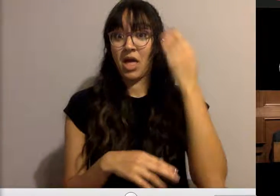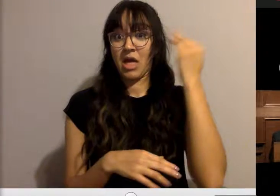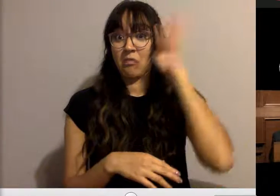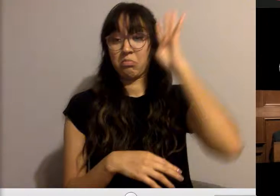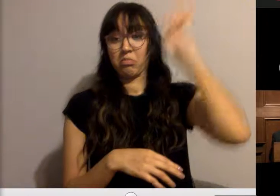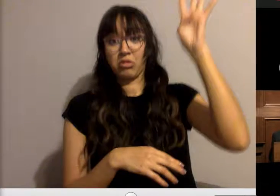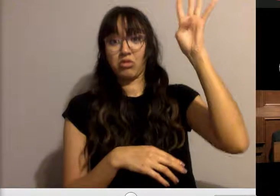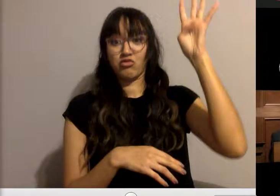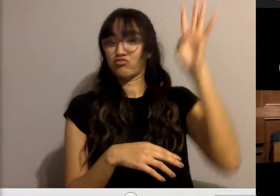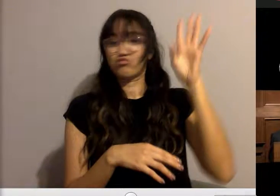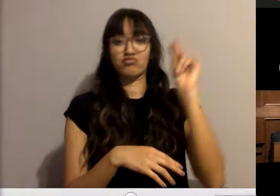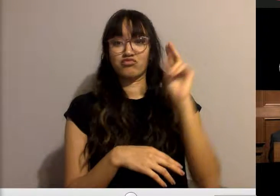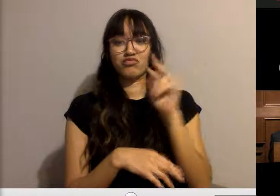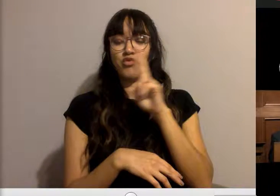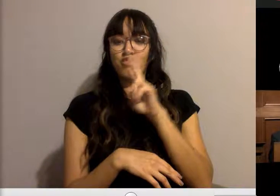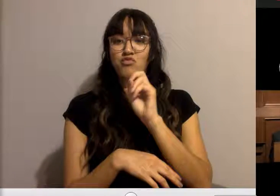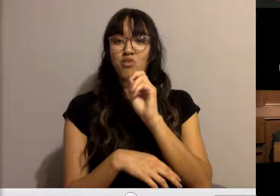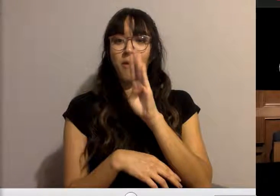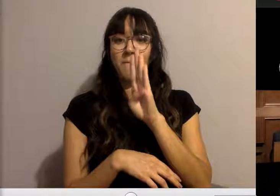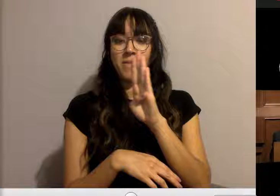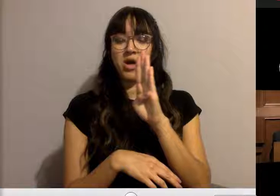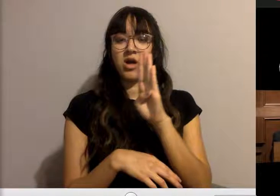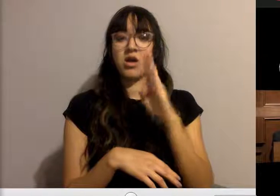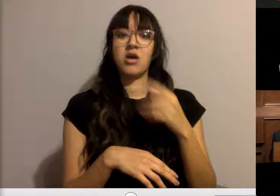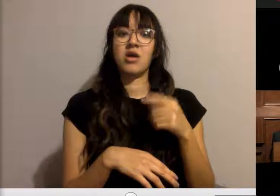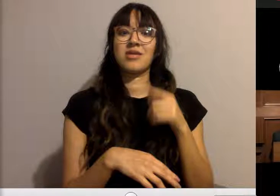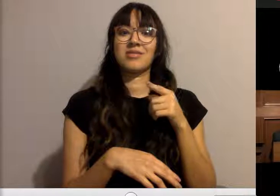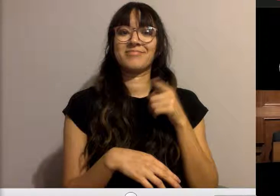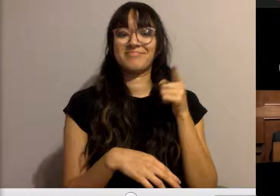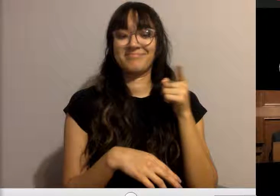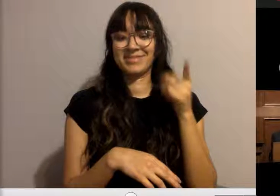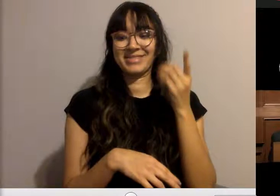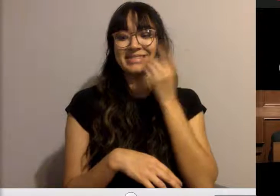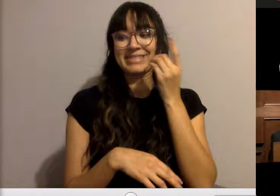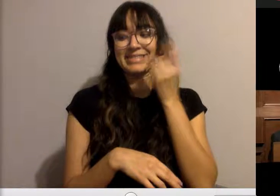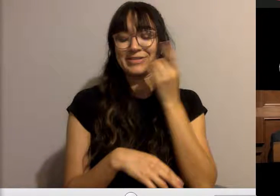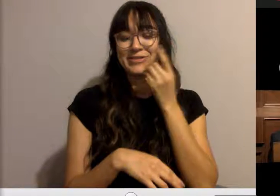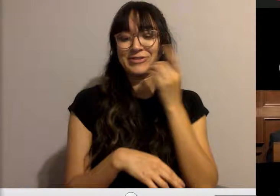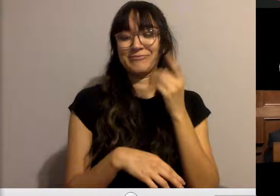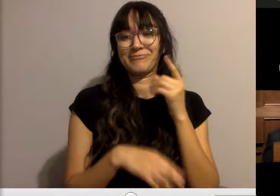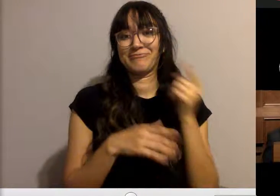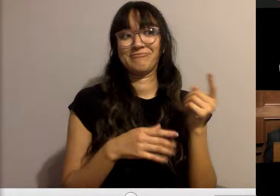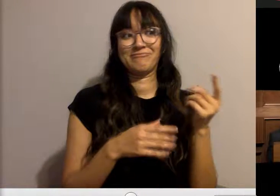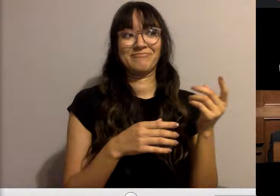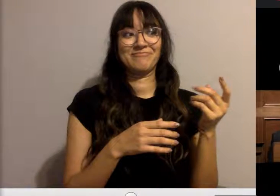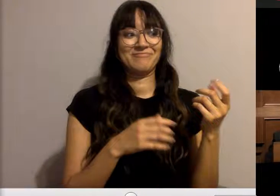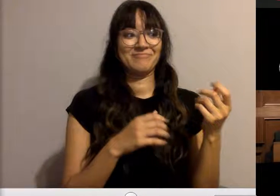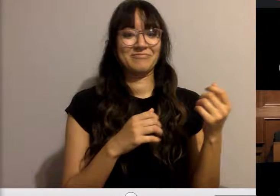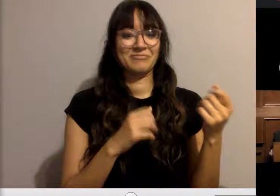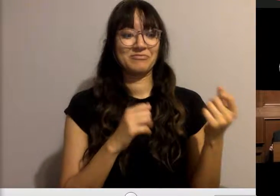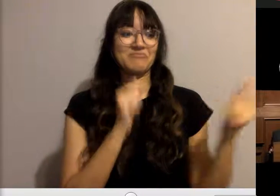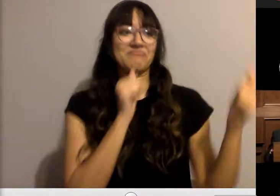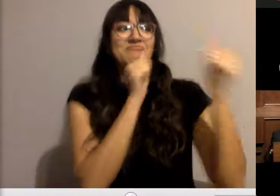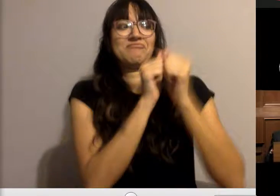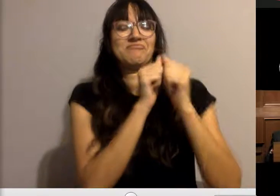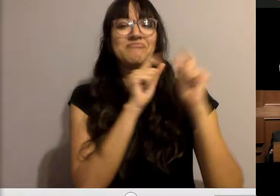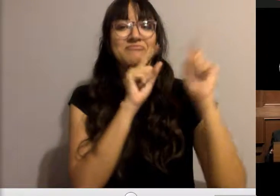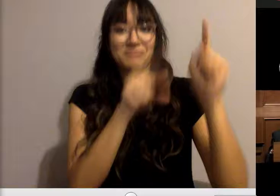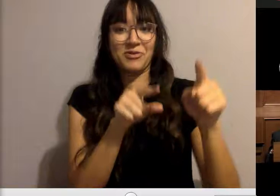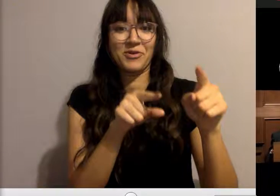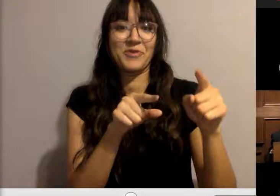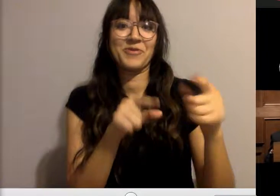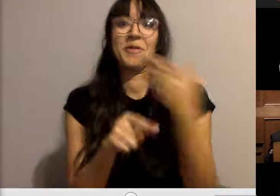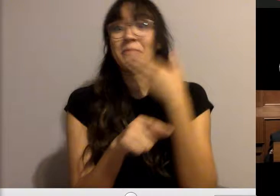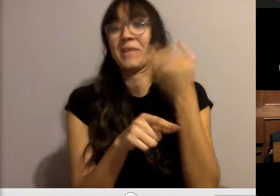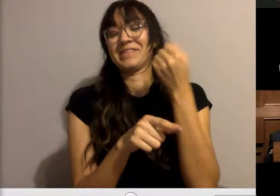Princeton University Press. He took me out to dinner. That's the best way to get me to write a book, take me to dinner. And he said, I'd like you to write a book